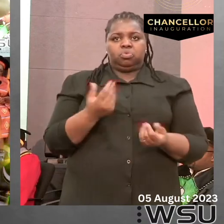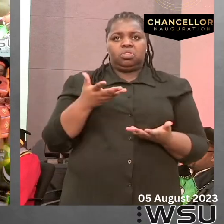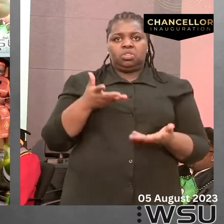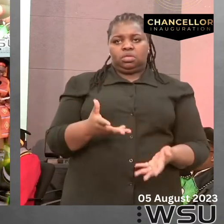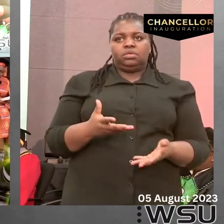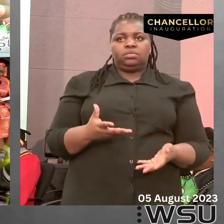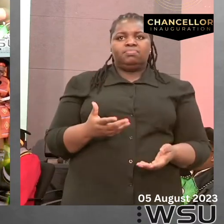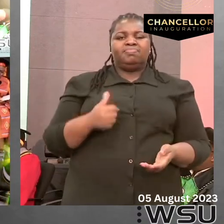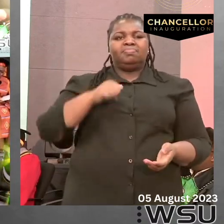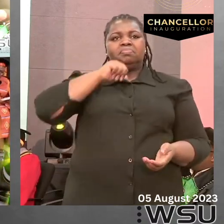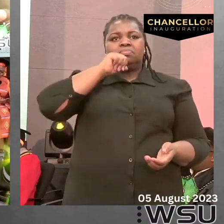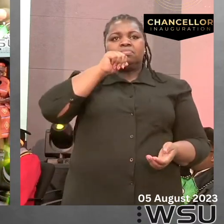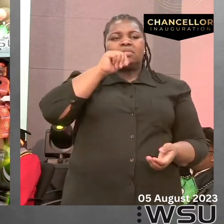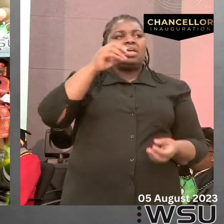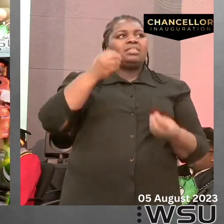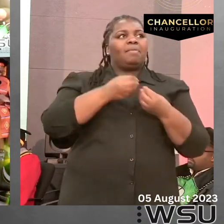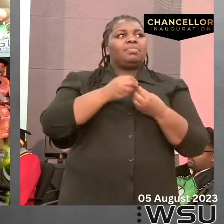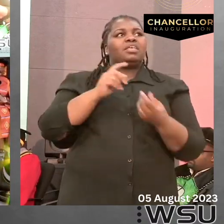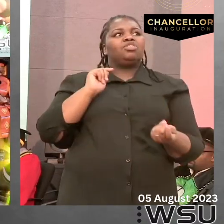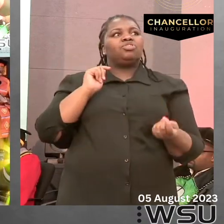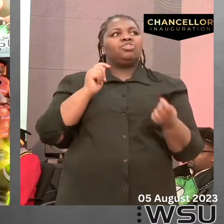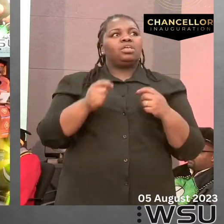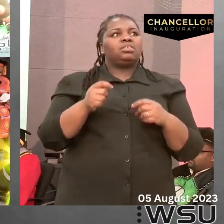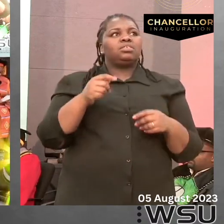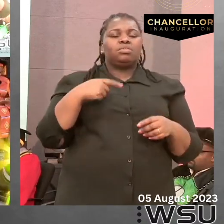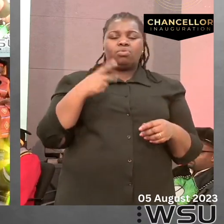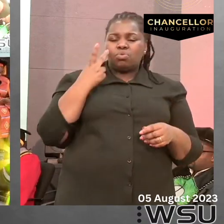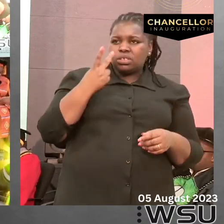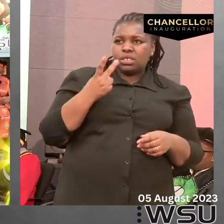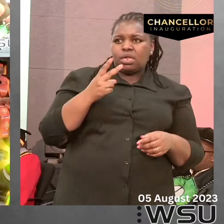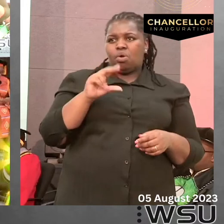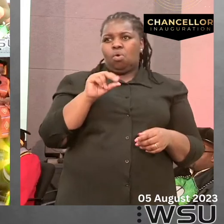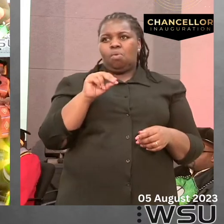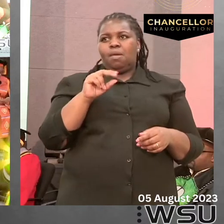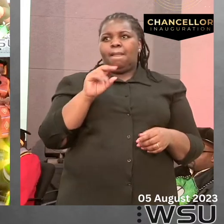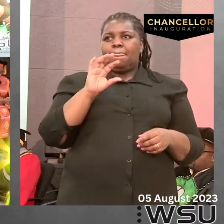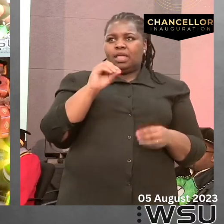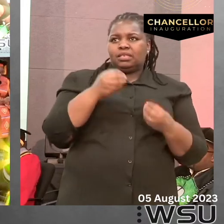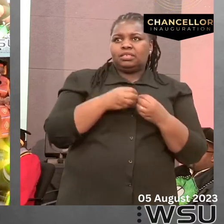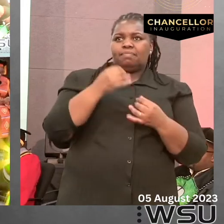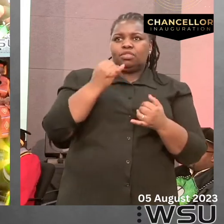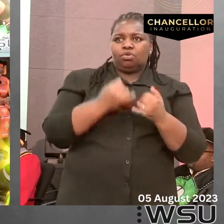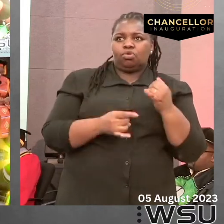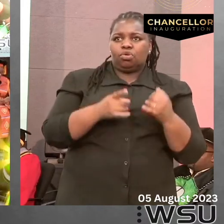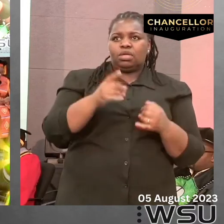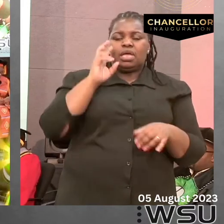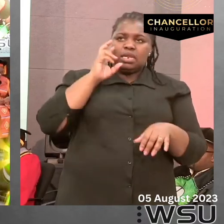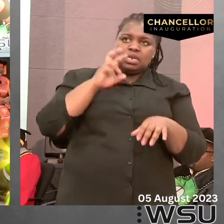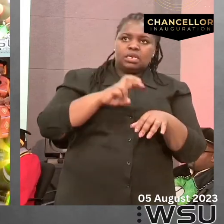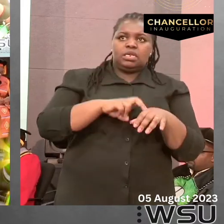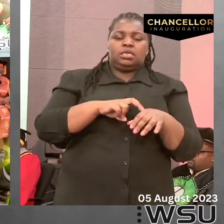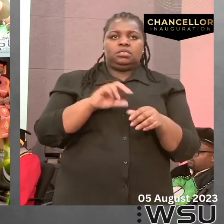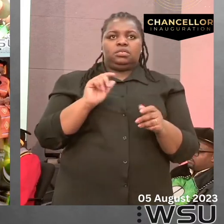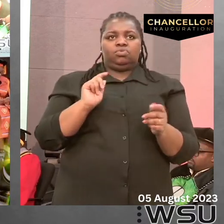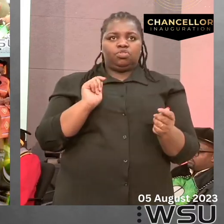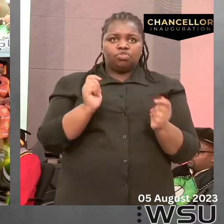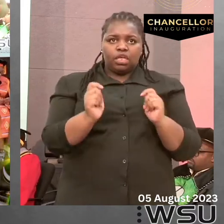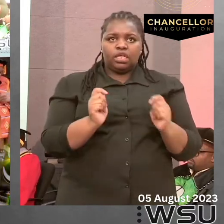Noba imeko seyitshintsha ibonakalisa uba eh ha man, there is something wrong here that needed to be